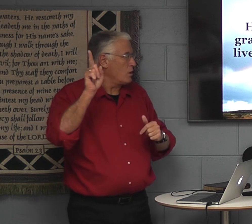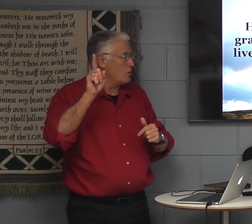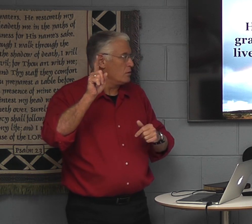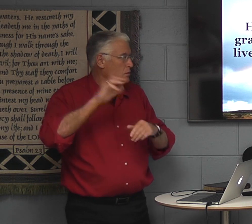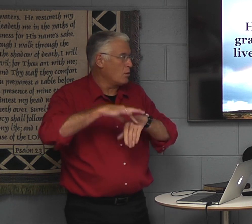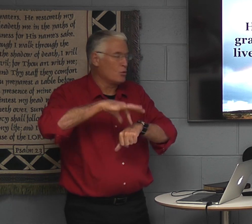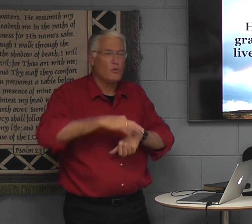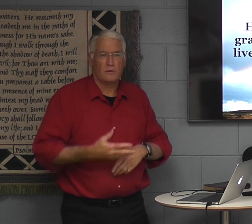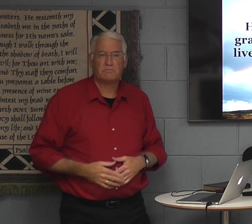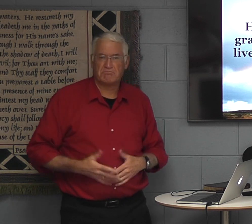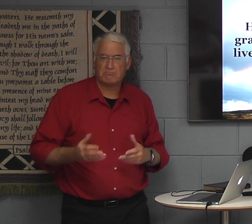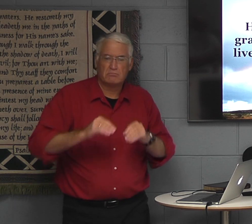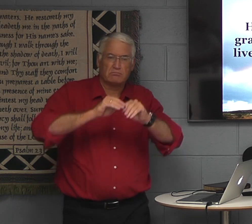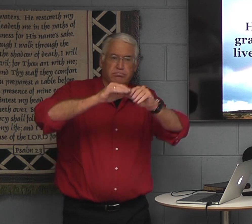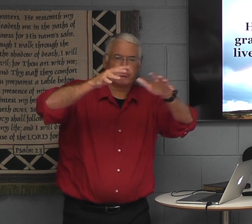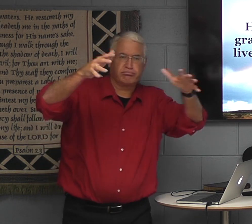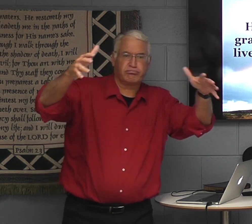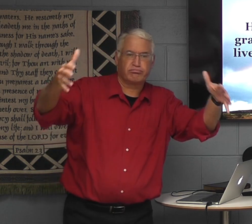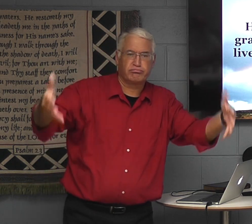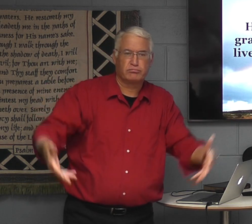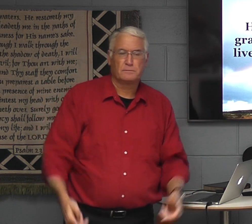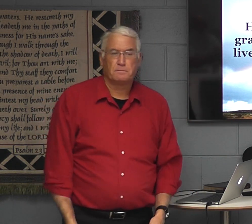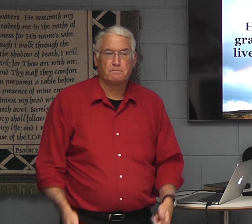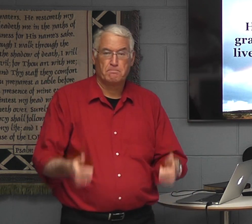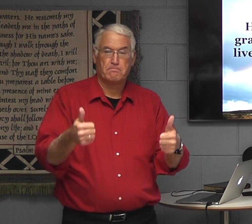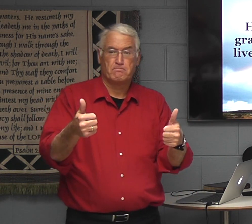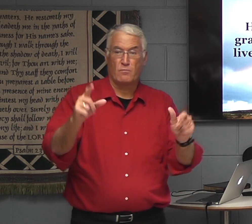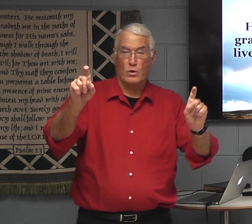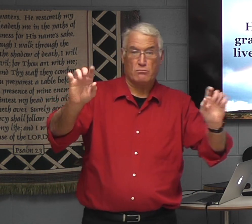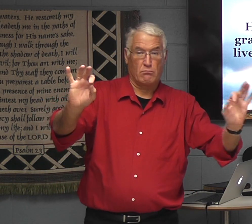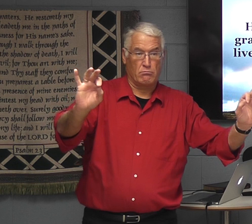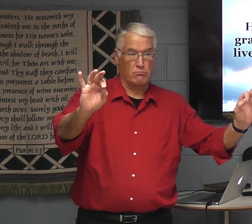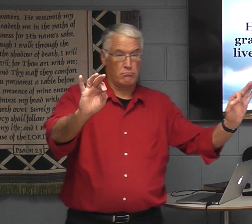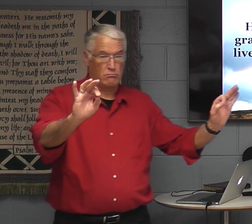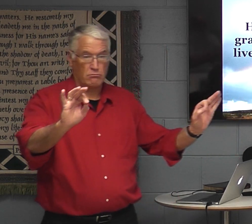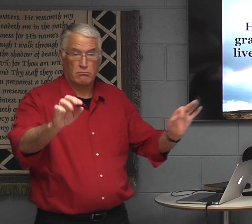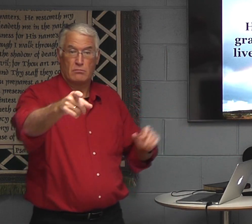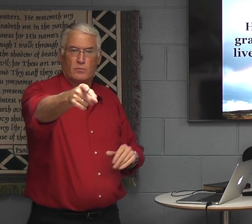everywhere on this earth. So spread all over the earth. Any questions?